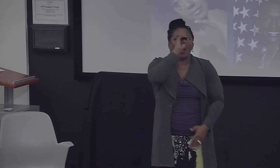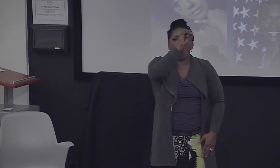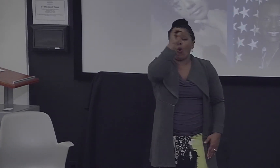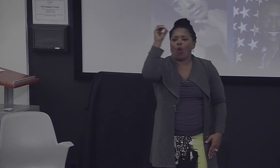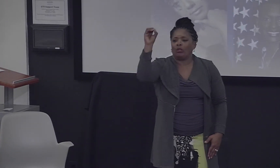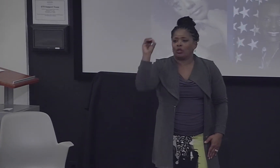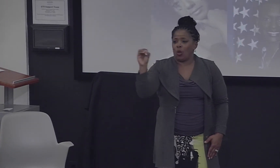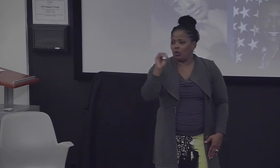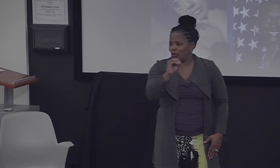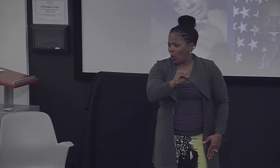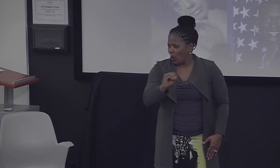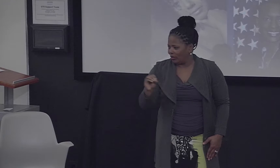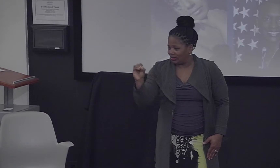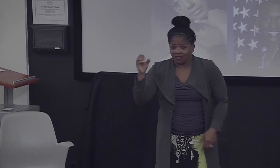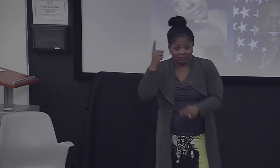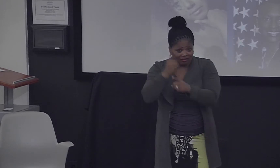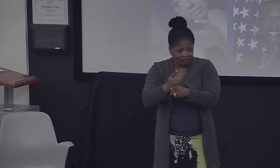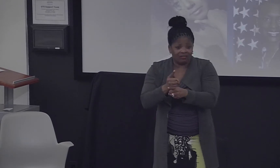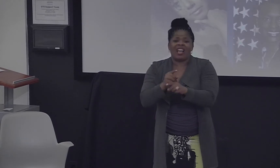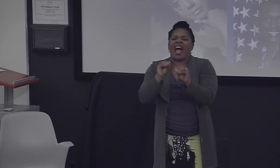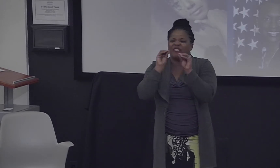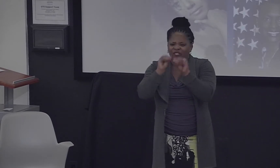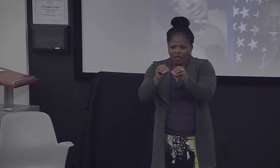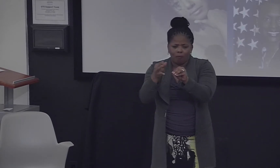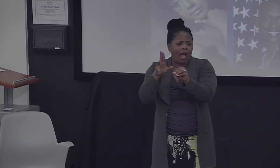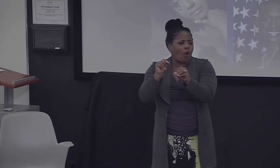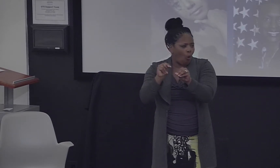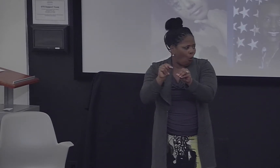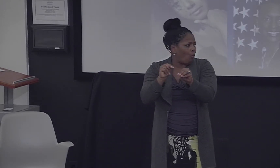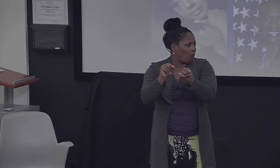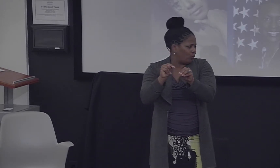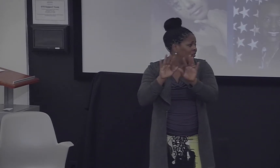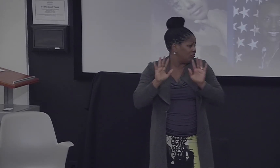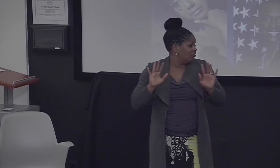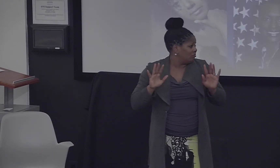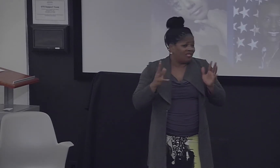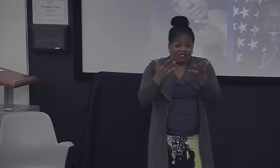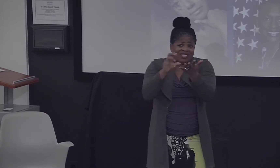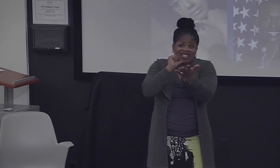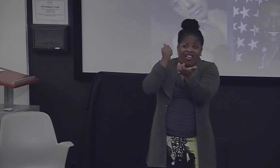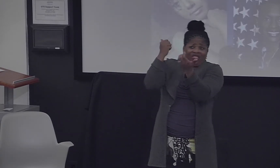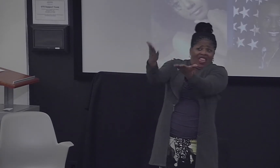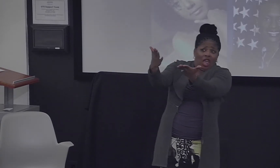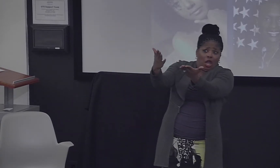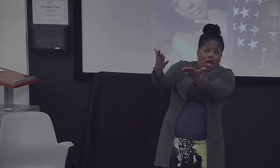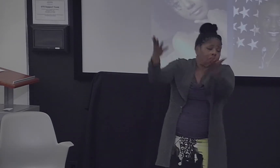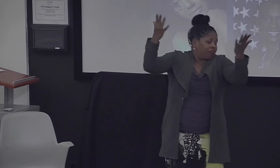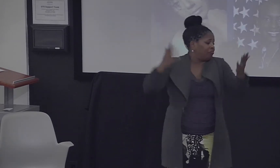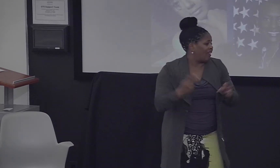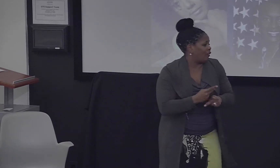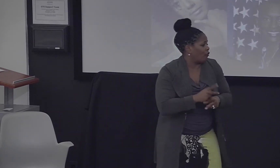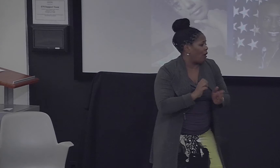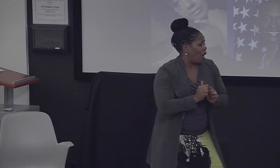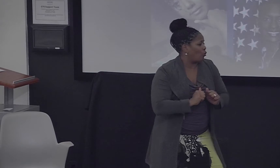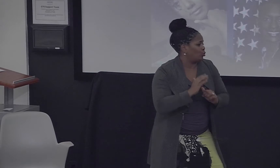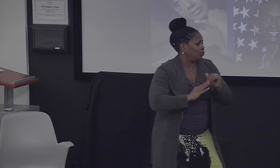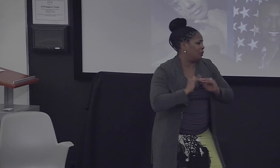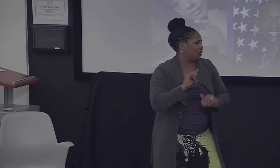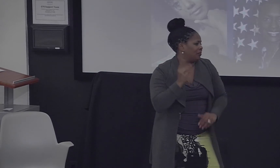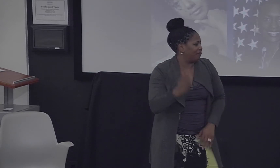It's almost like thinking about Swiss cheese. There's a lot of holes in Swiss cheese, right? So how am I going to fill in those holes? So I have to figure